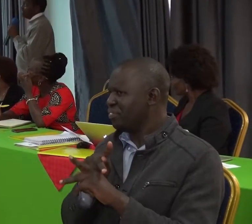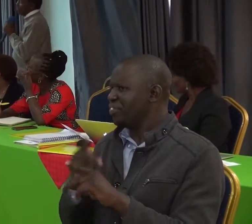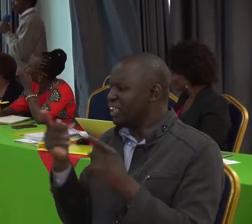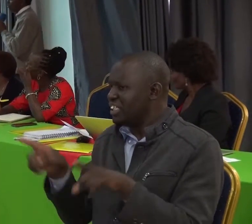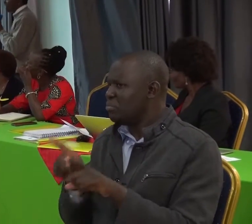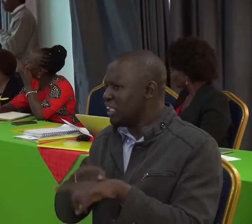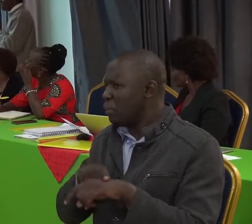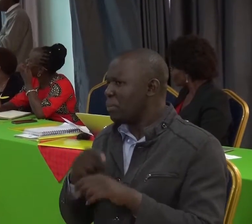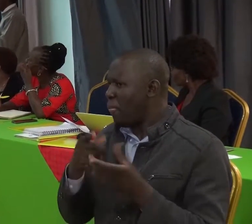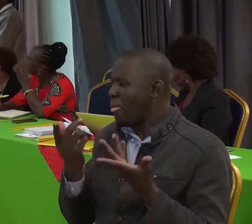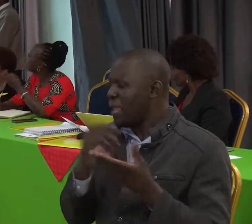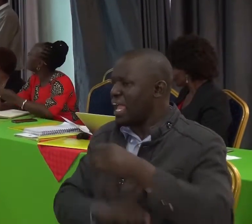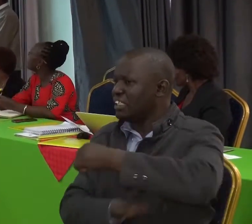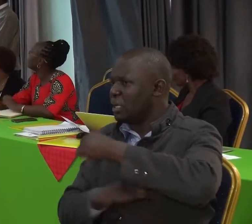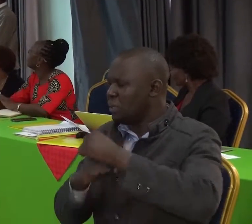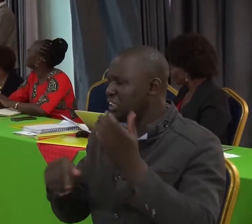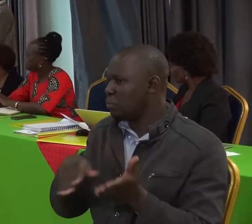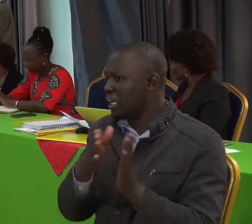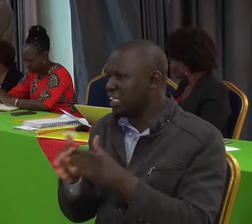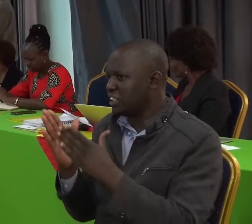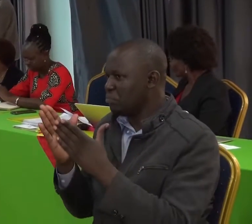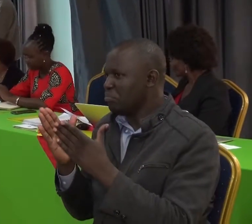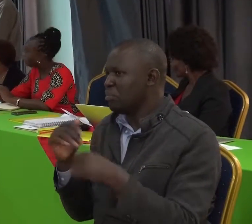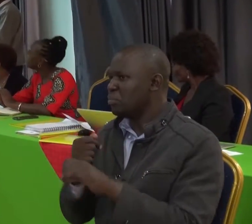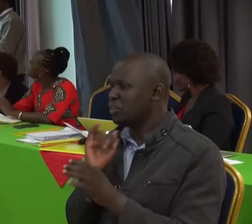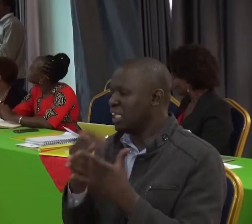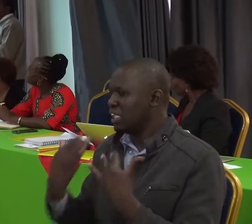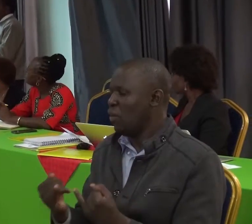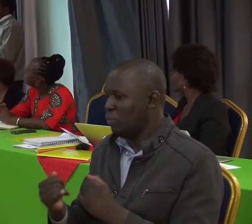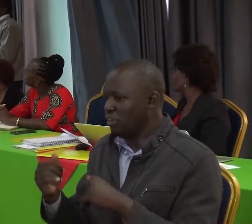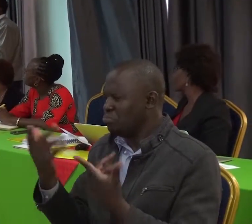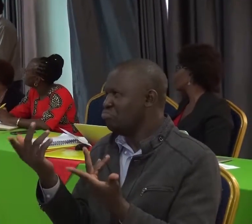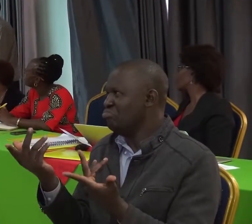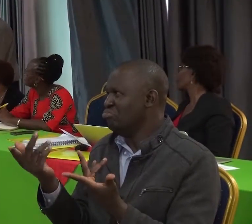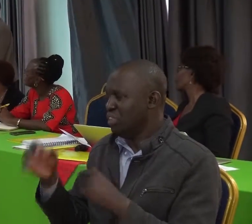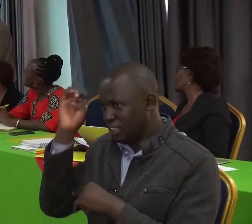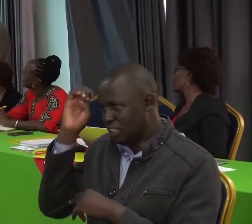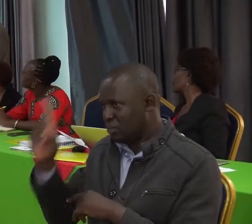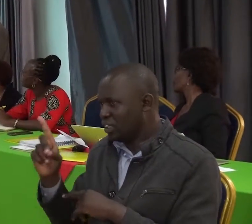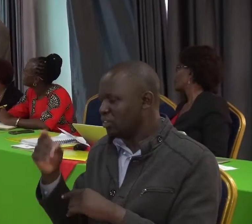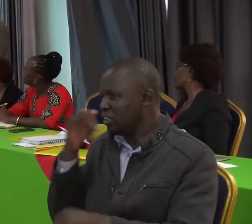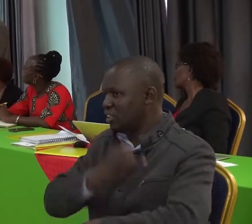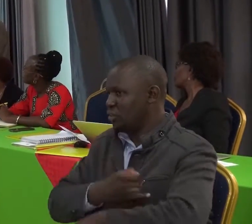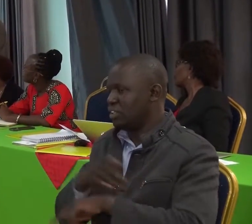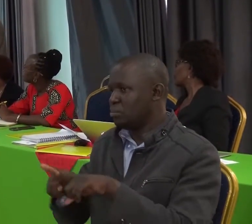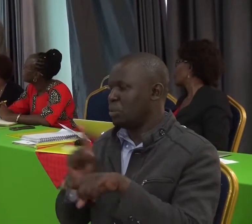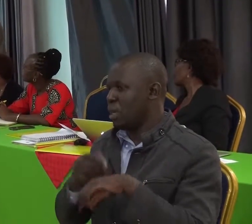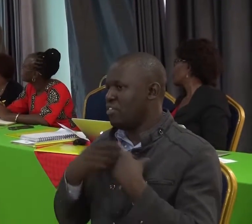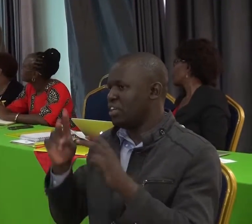Establish mechanisms to ensure that every special school or educational institution offering special needs education has appropriate